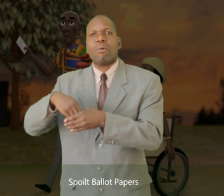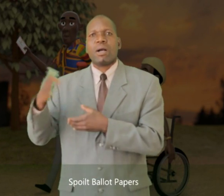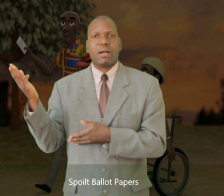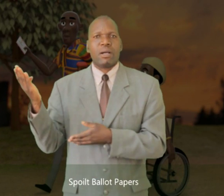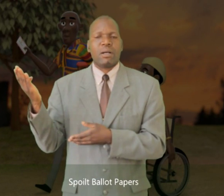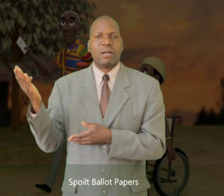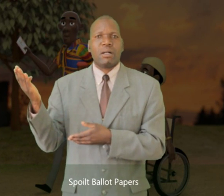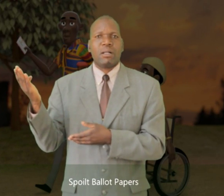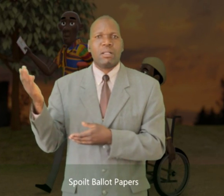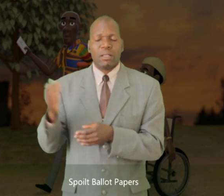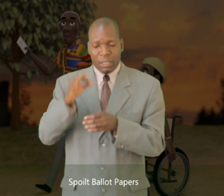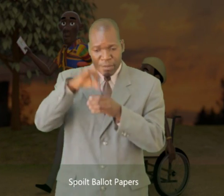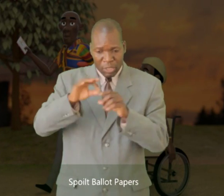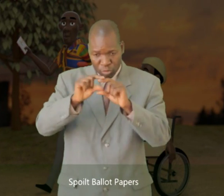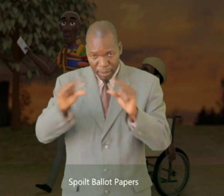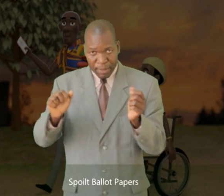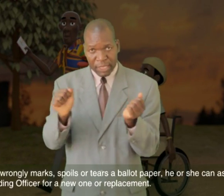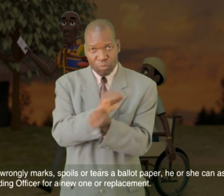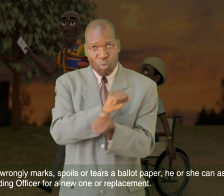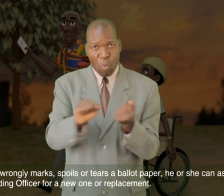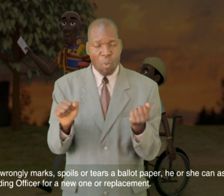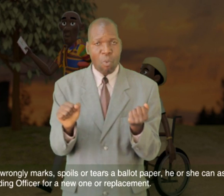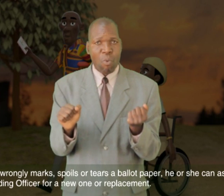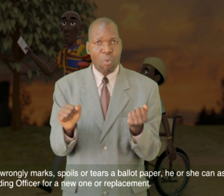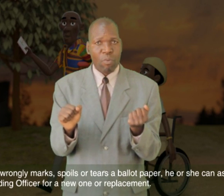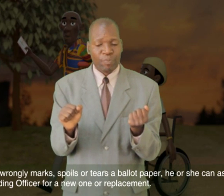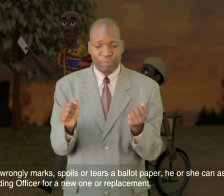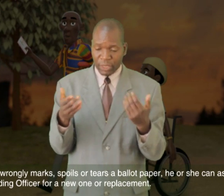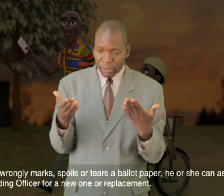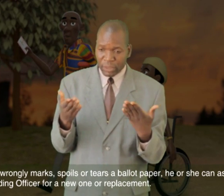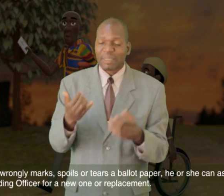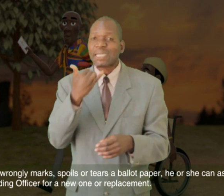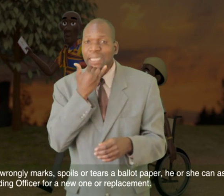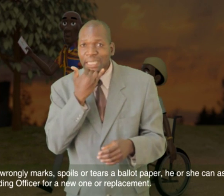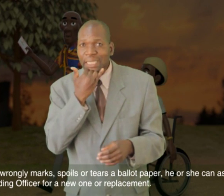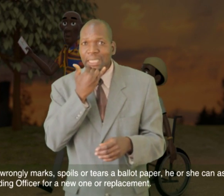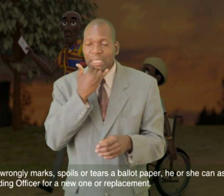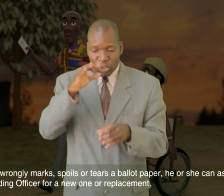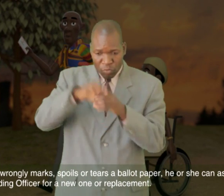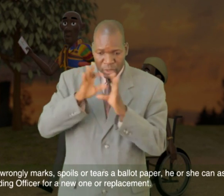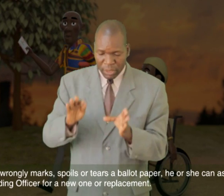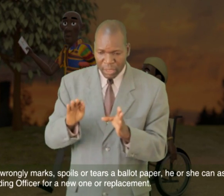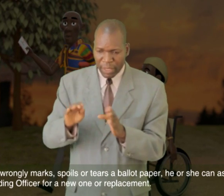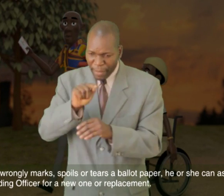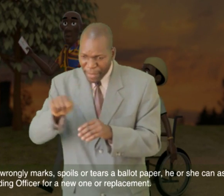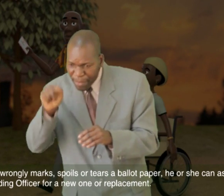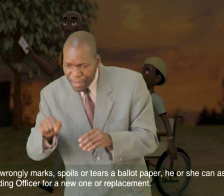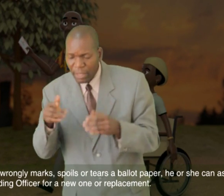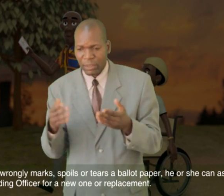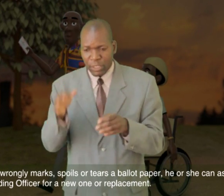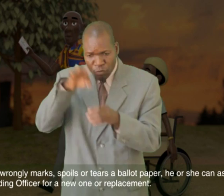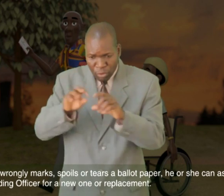Spoiled ballot papers. If a voter wrongly marks, spoils, or tears a ballot